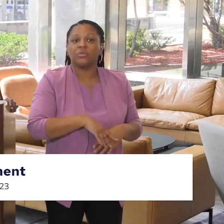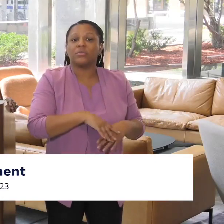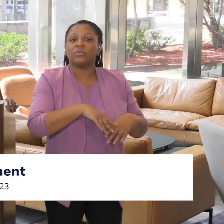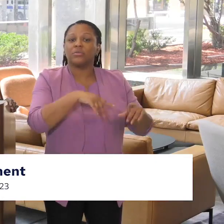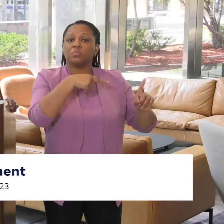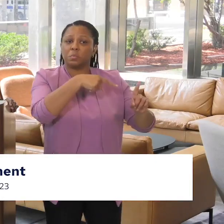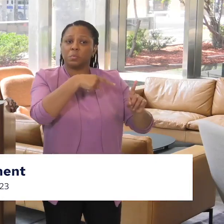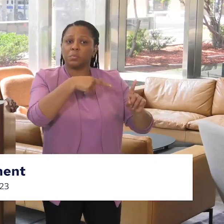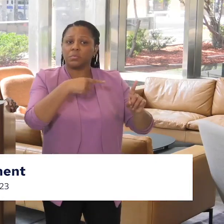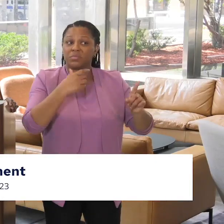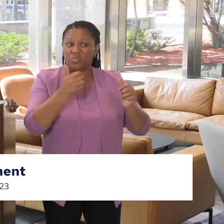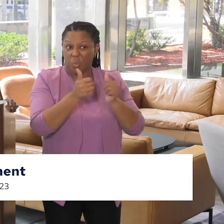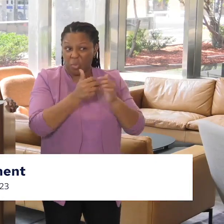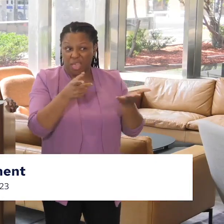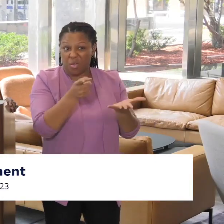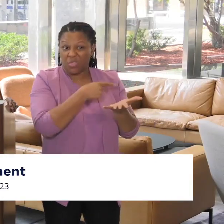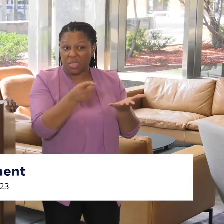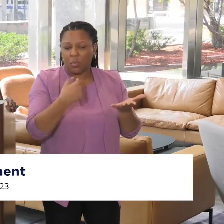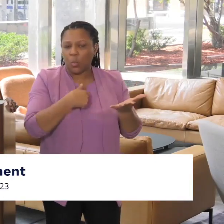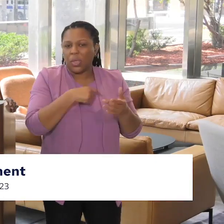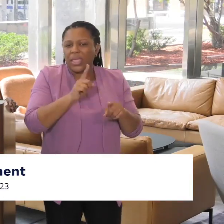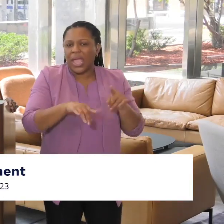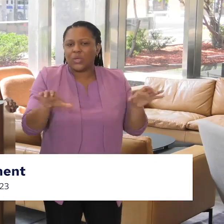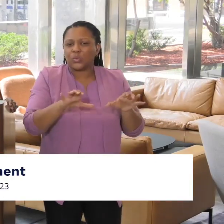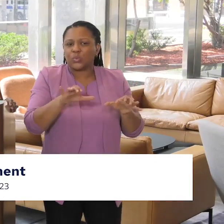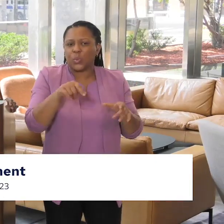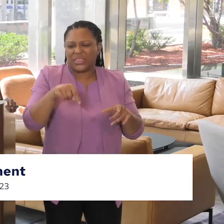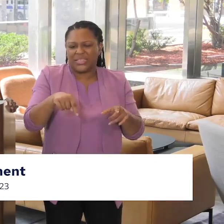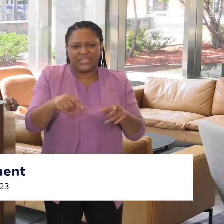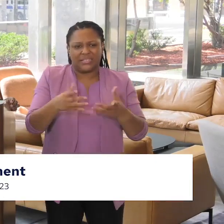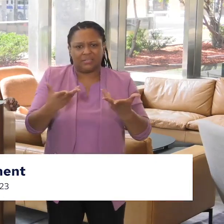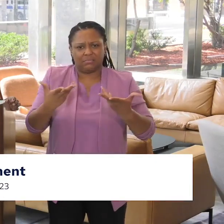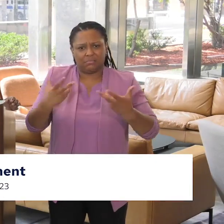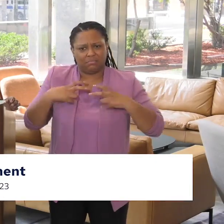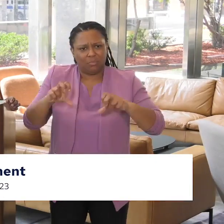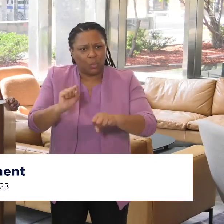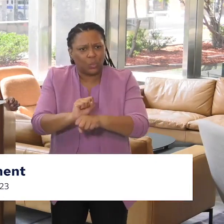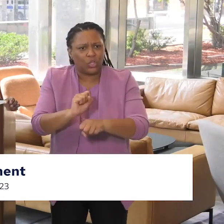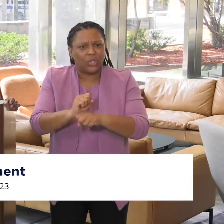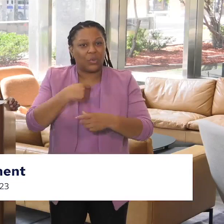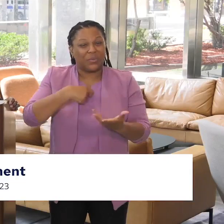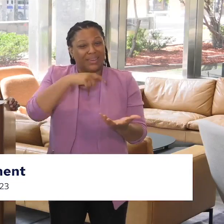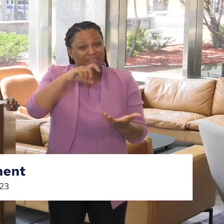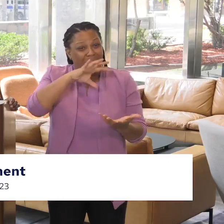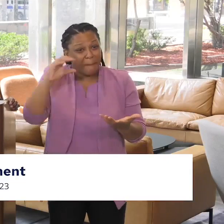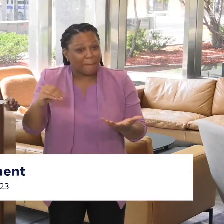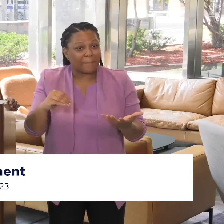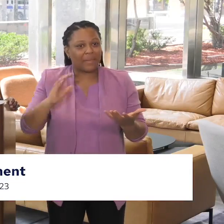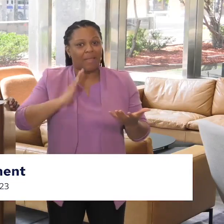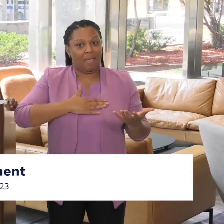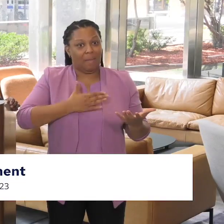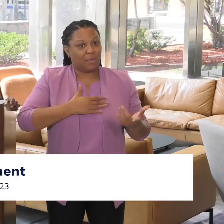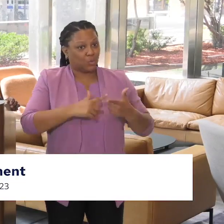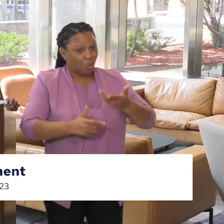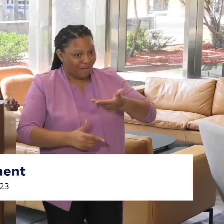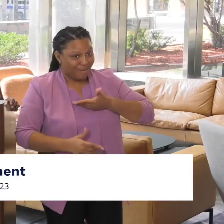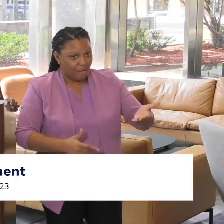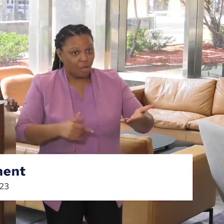be successful. We need employers who understand the need to invest in our young people.